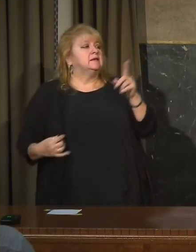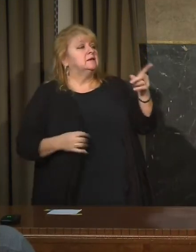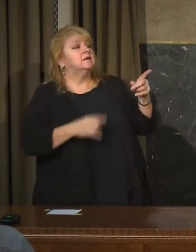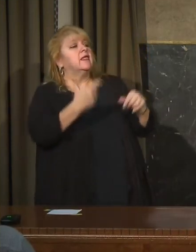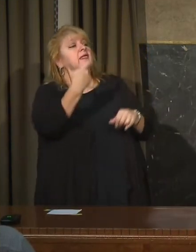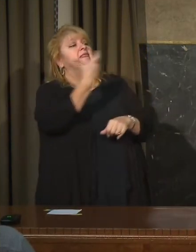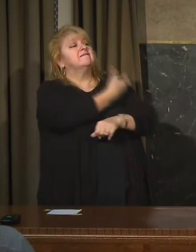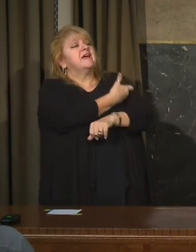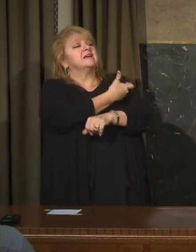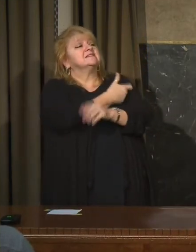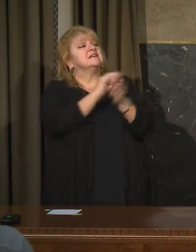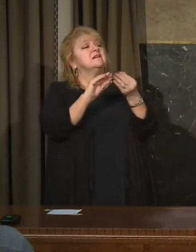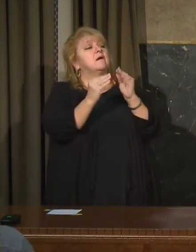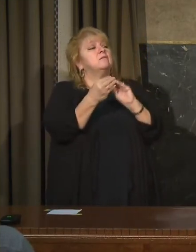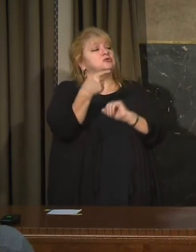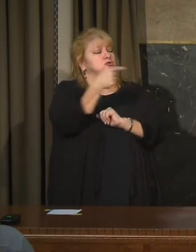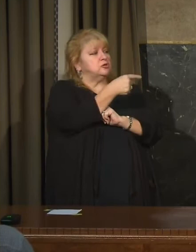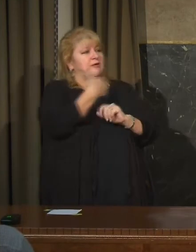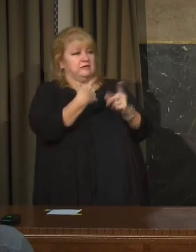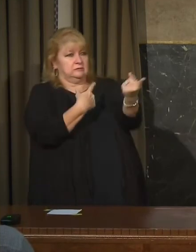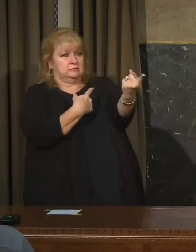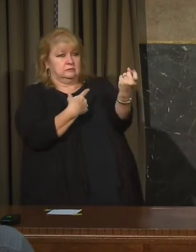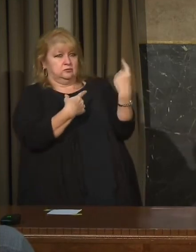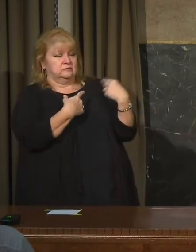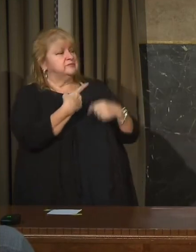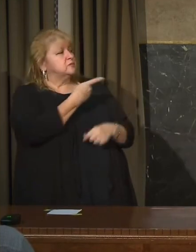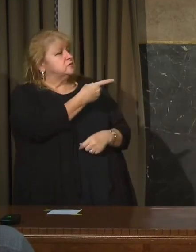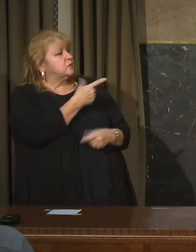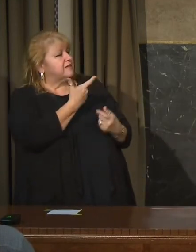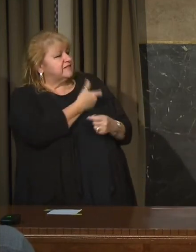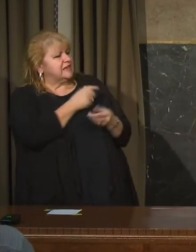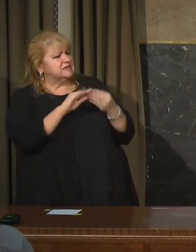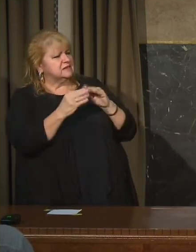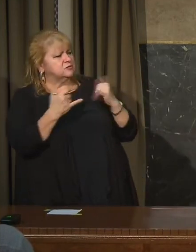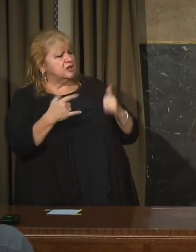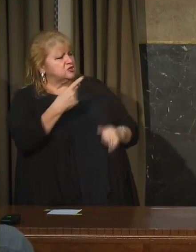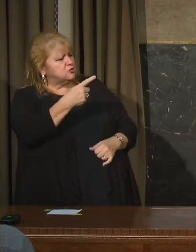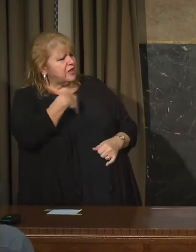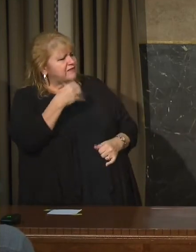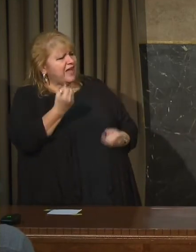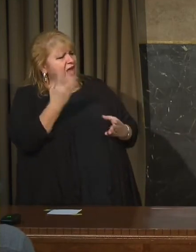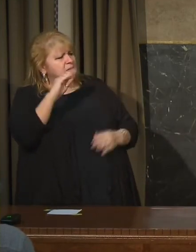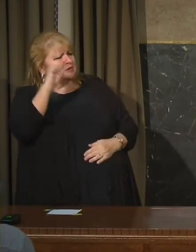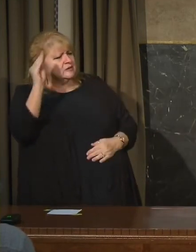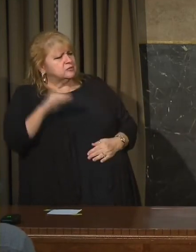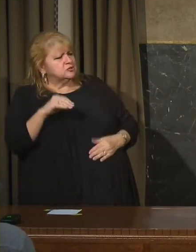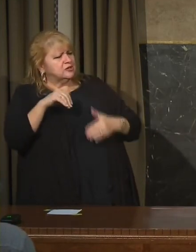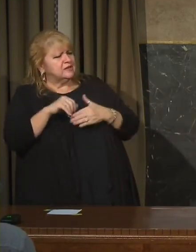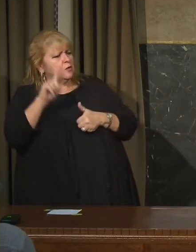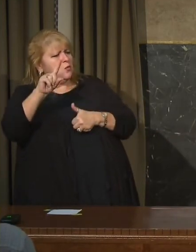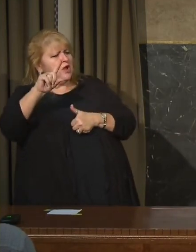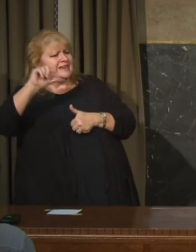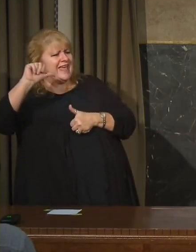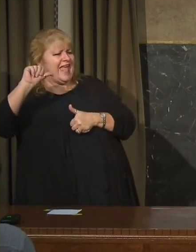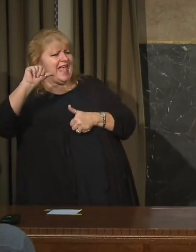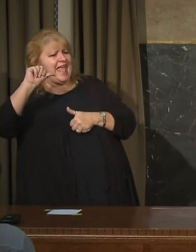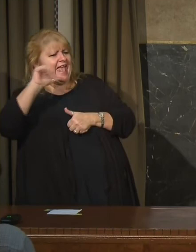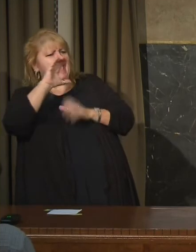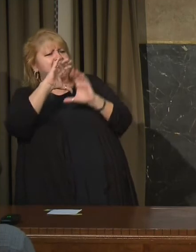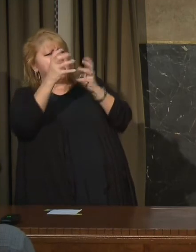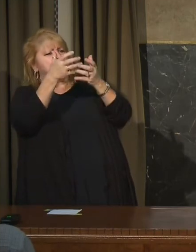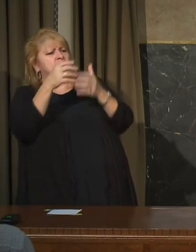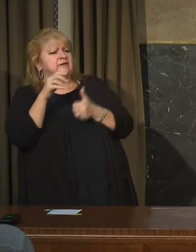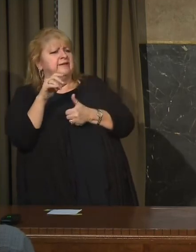that y'all have so far, do you have any information about the percentage of those in the 1A category, the hospital workers,